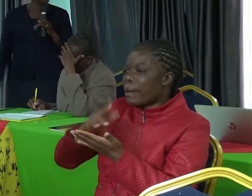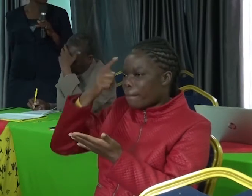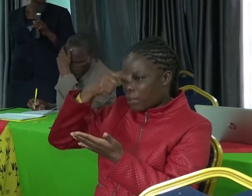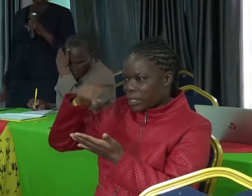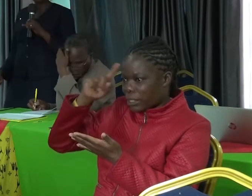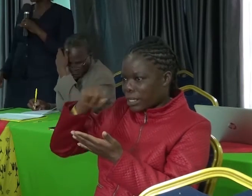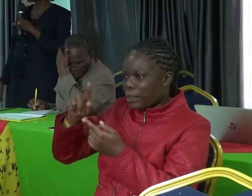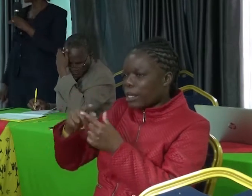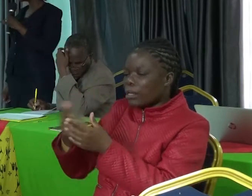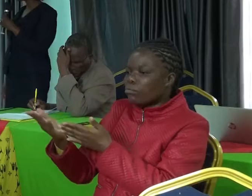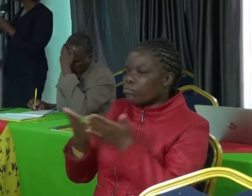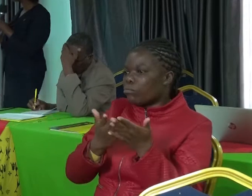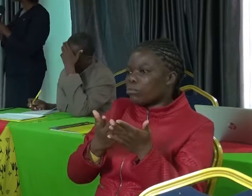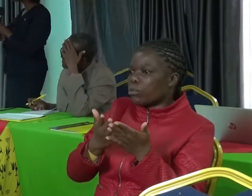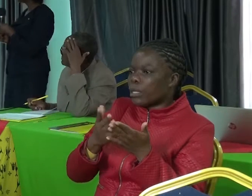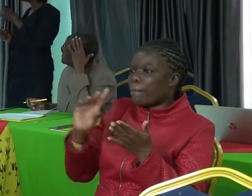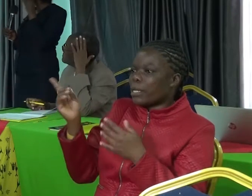the ministry, policy down.